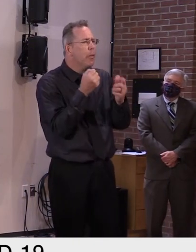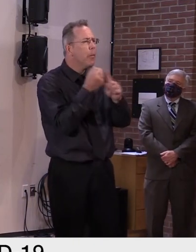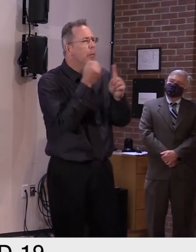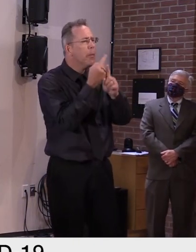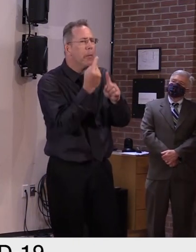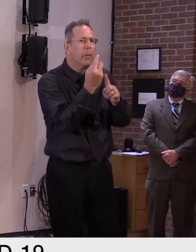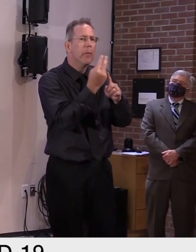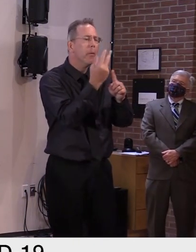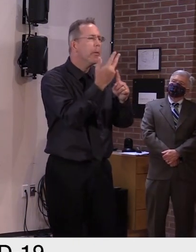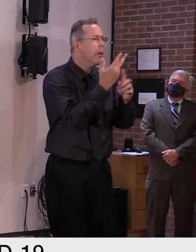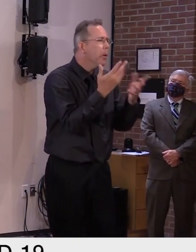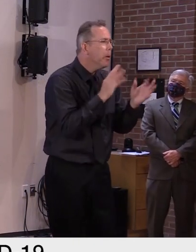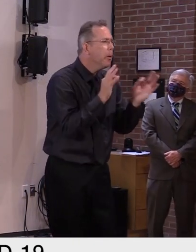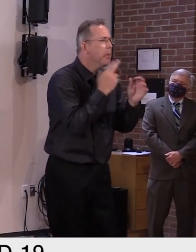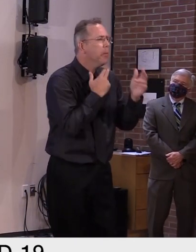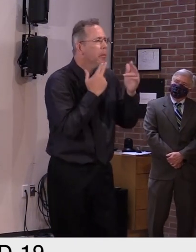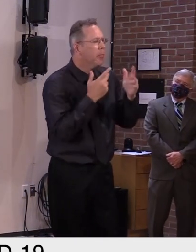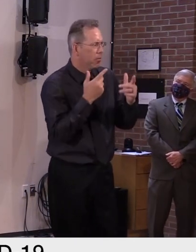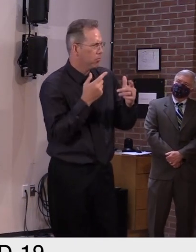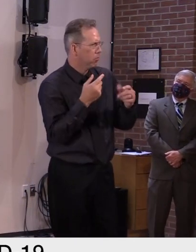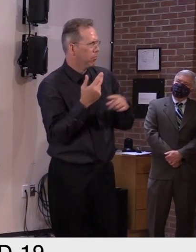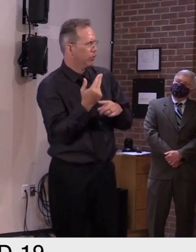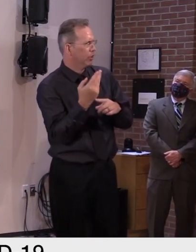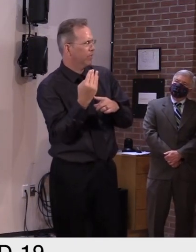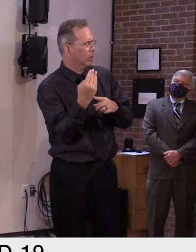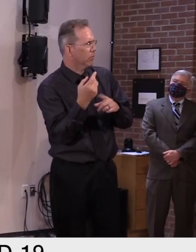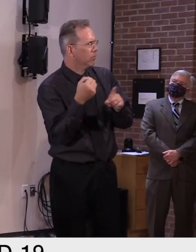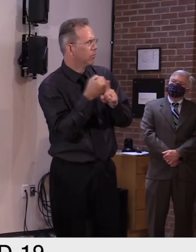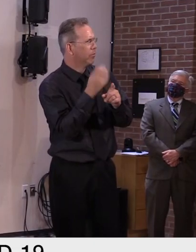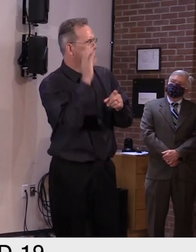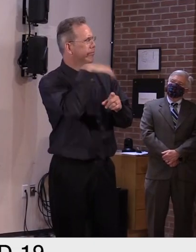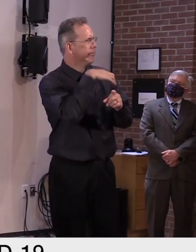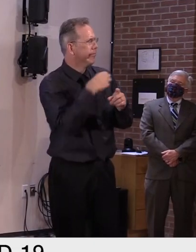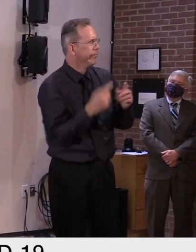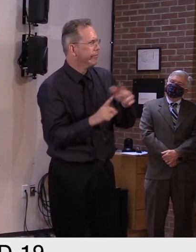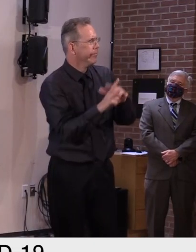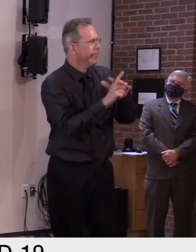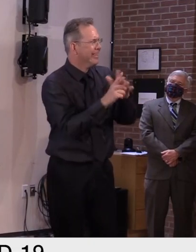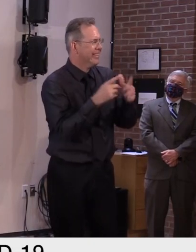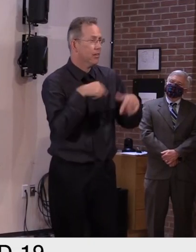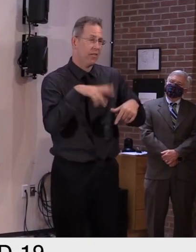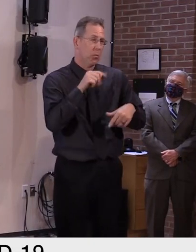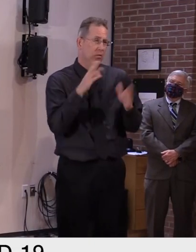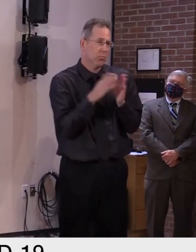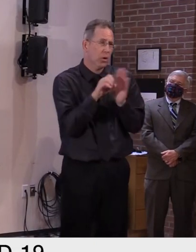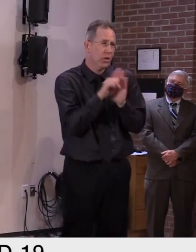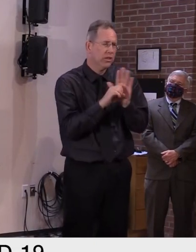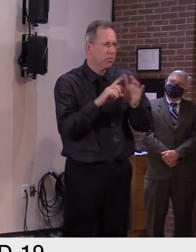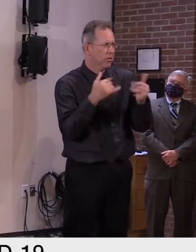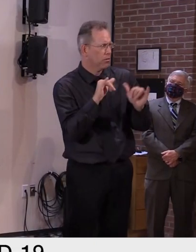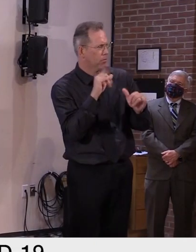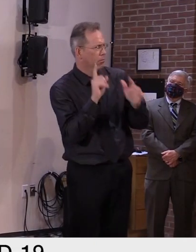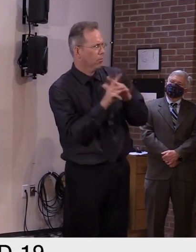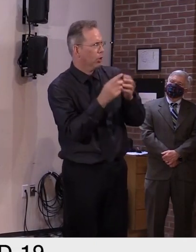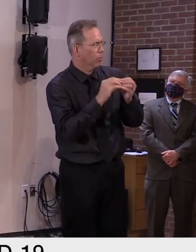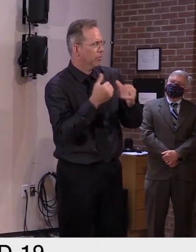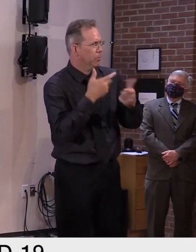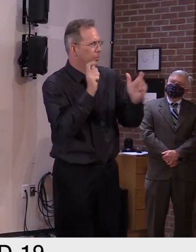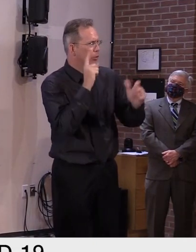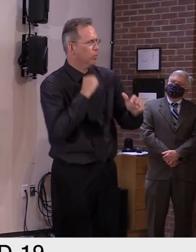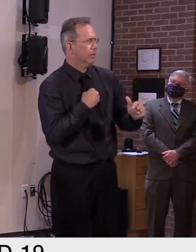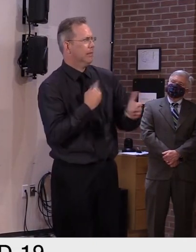the bottom at one point in time, lowest positivity rate, lowest number of cases and so forth, less population than